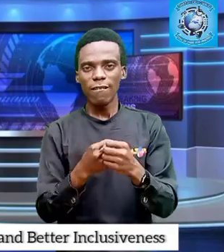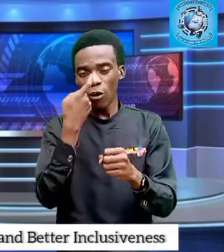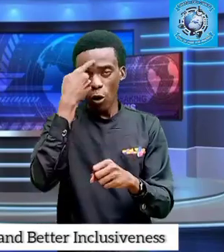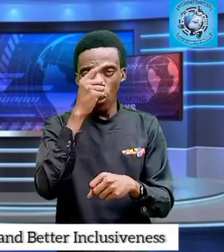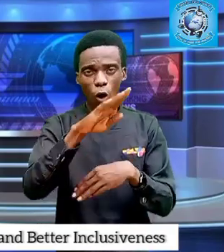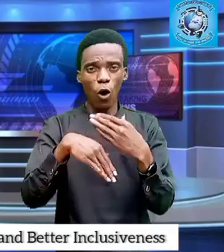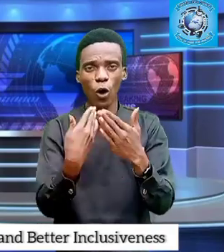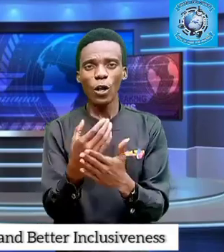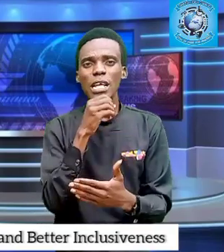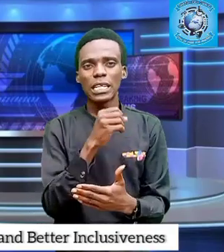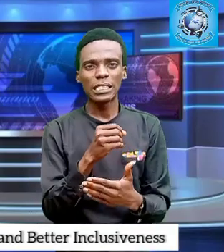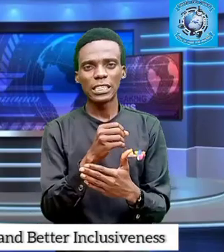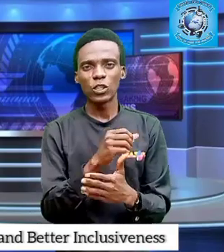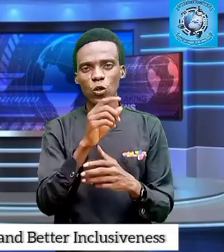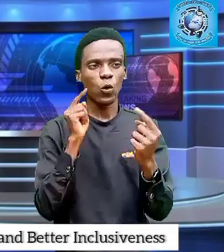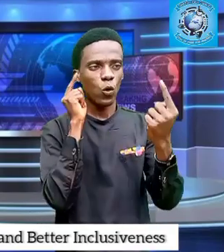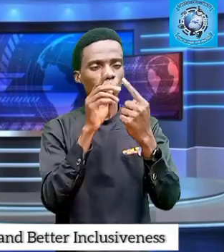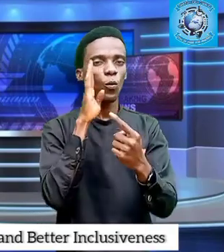goals will be achieved.